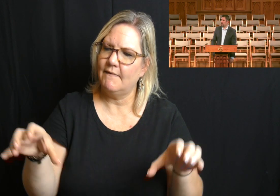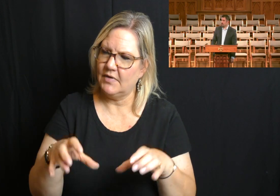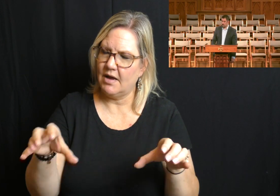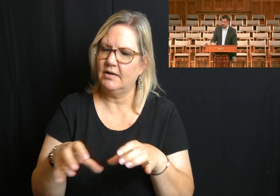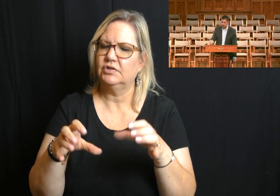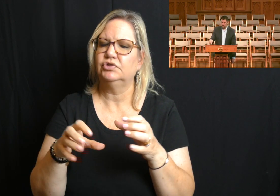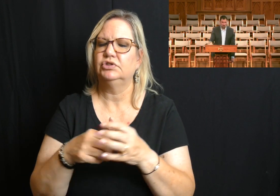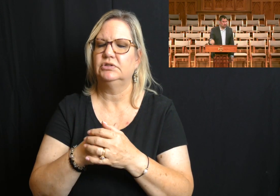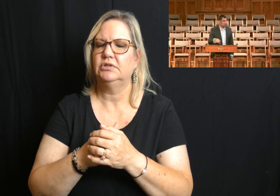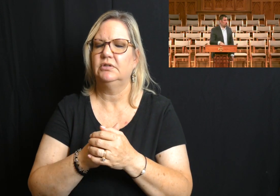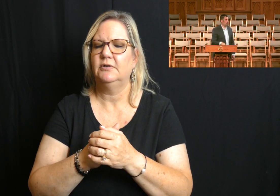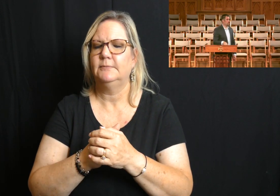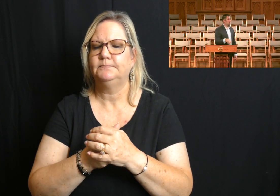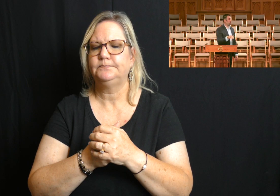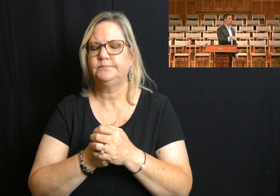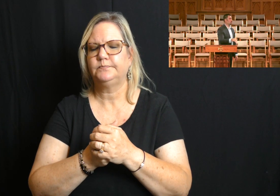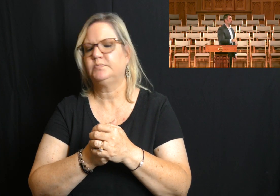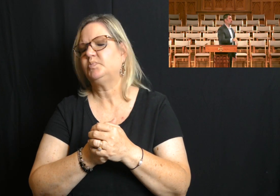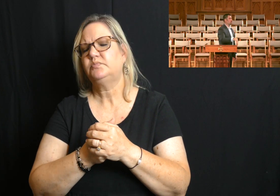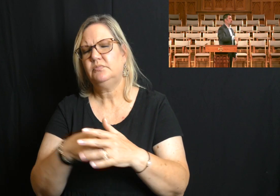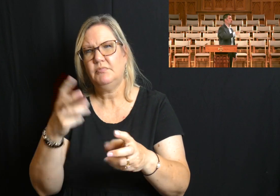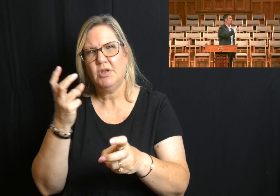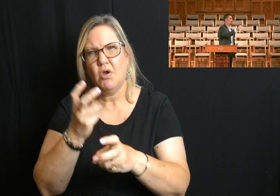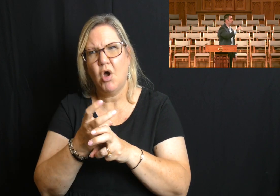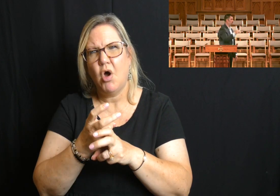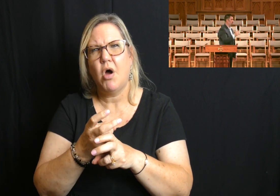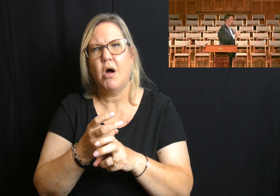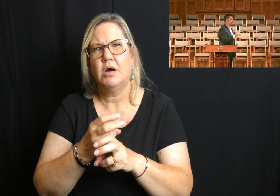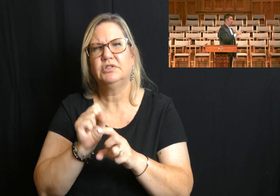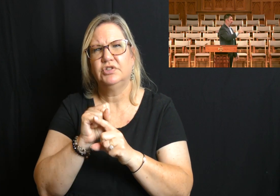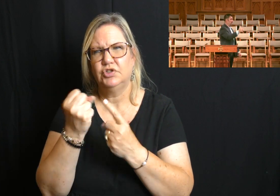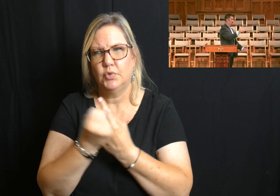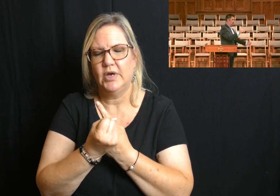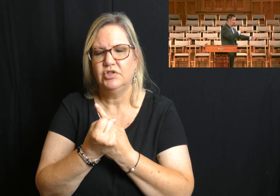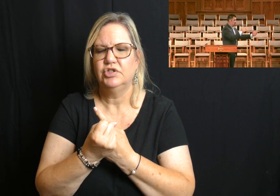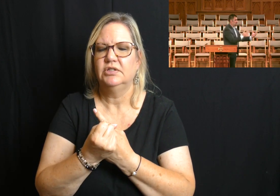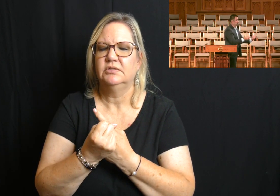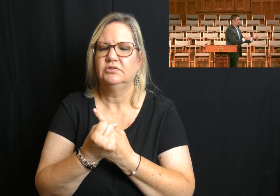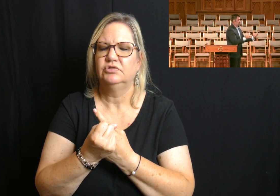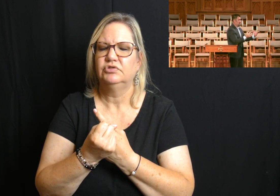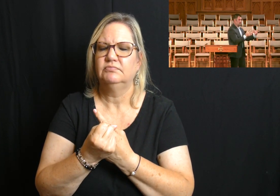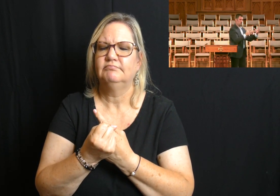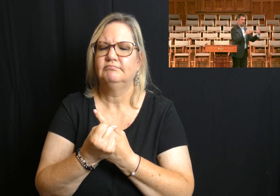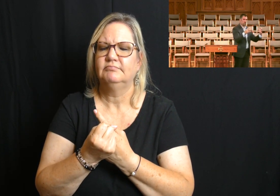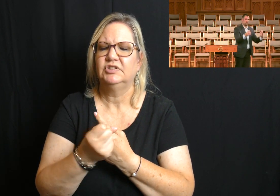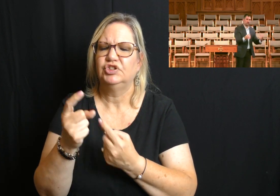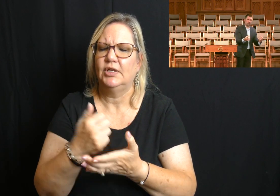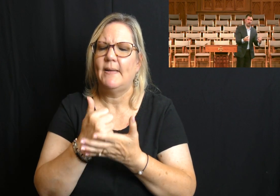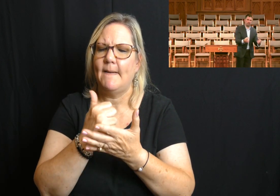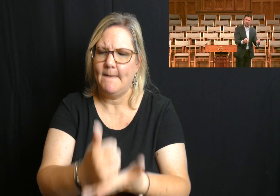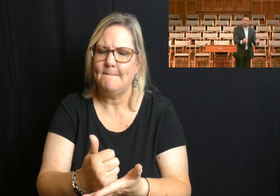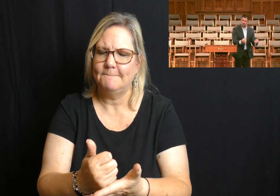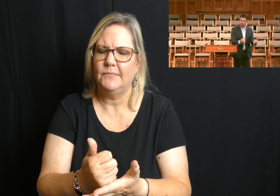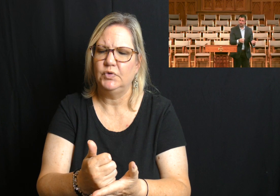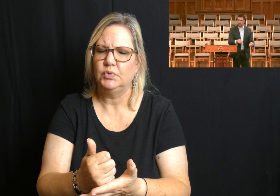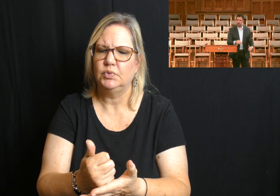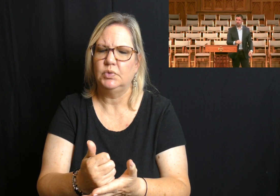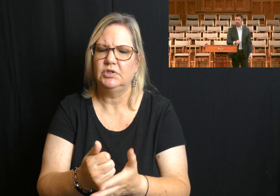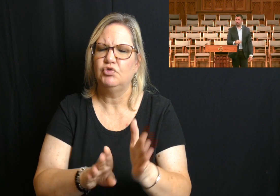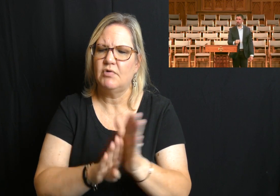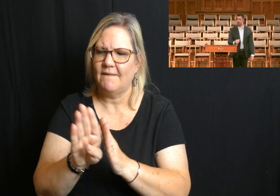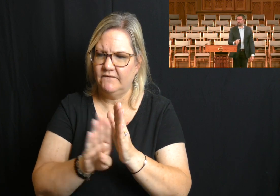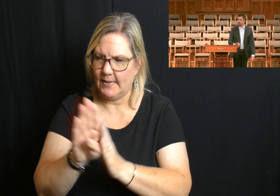faith. Let us view these moments as opportunities to sharpen our skills and to strengthen our faith